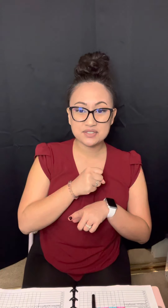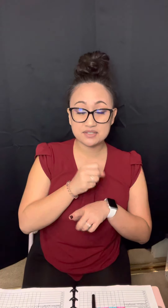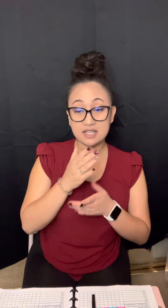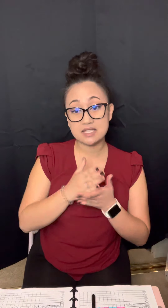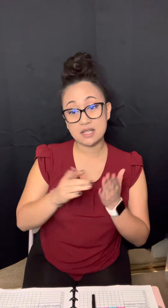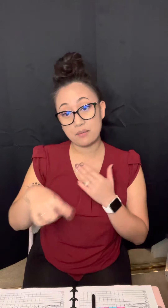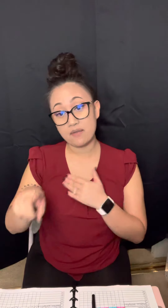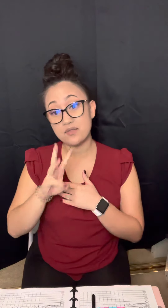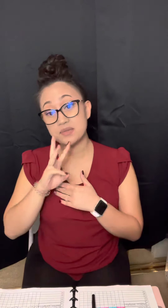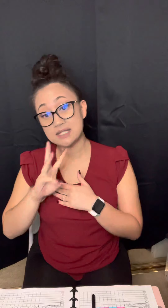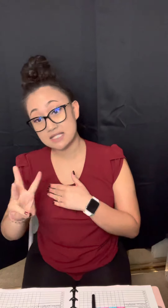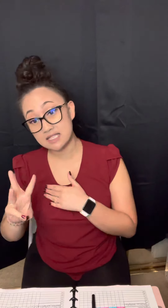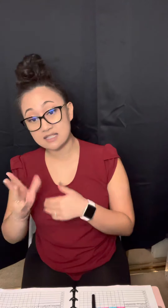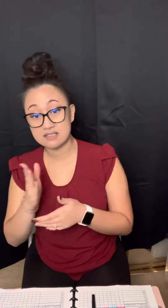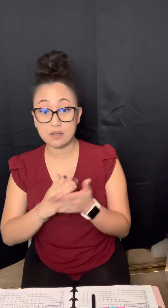are 7.